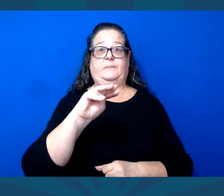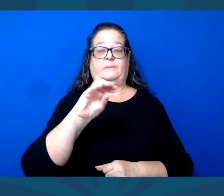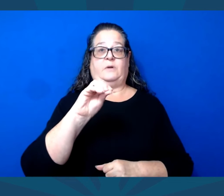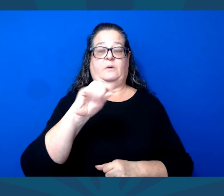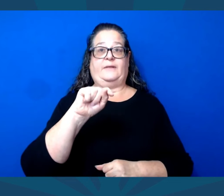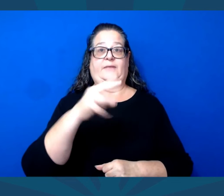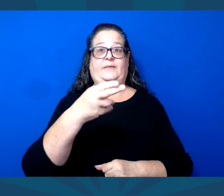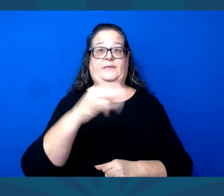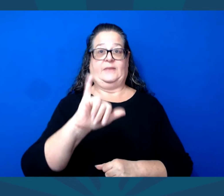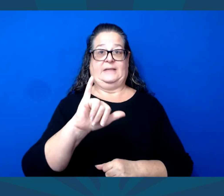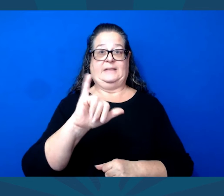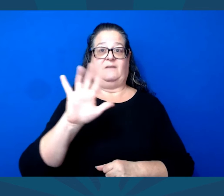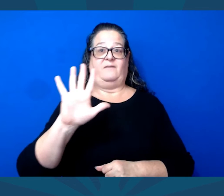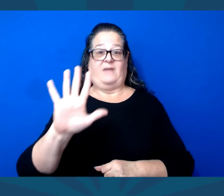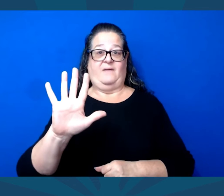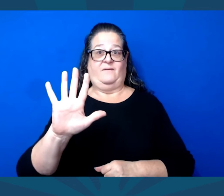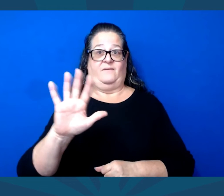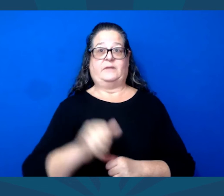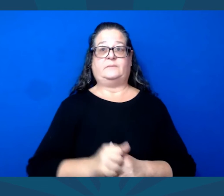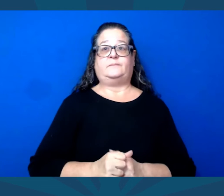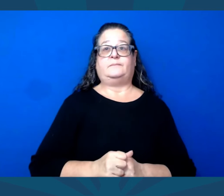1 Timothy 5.